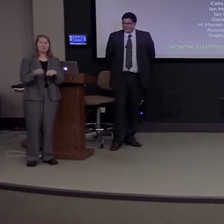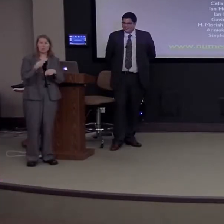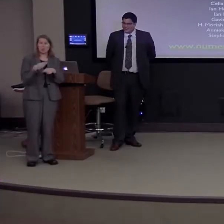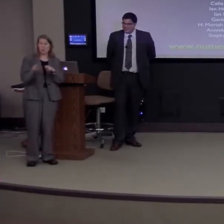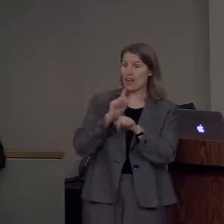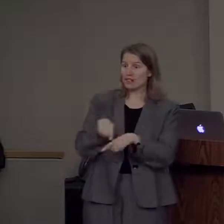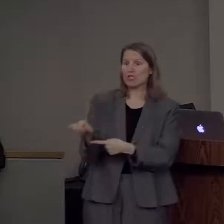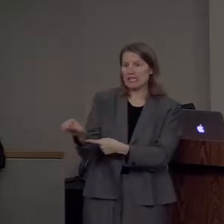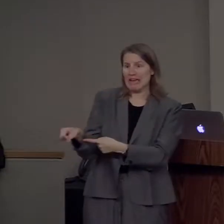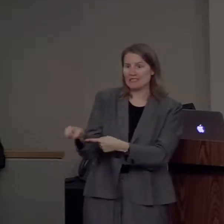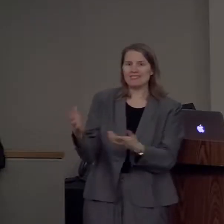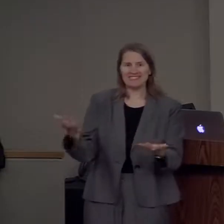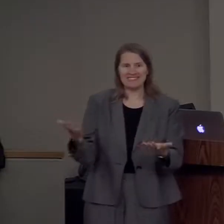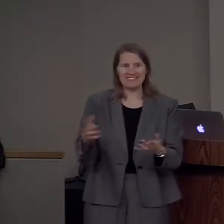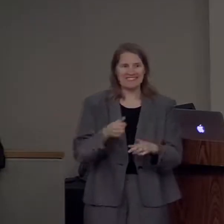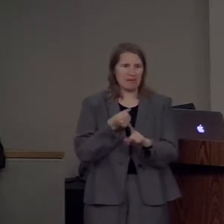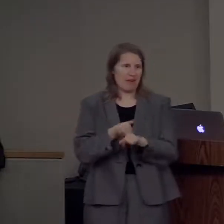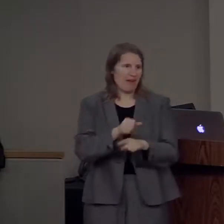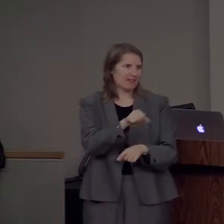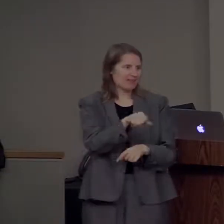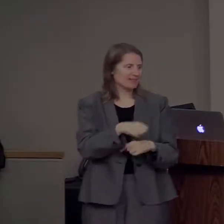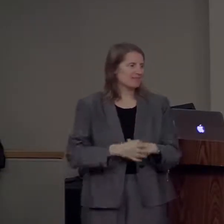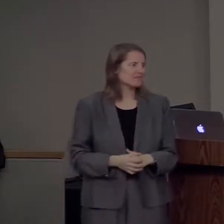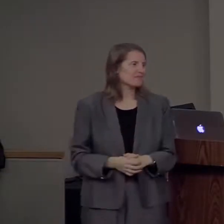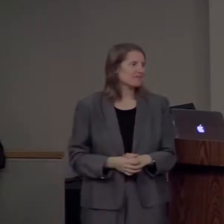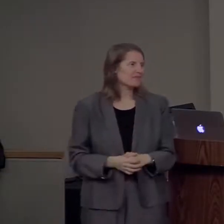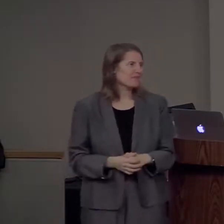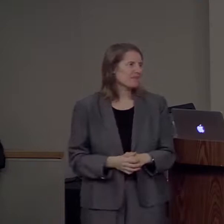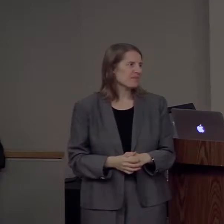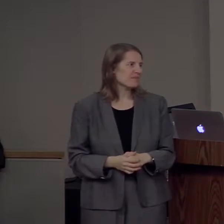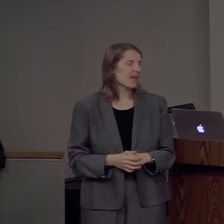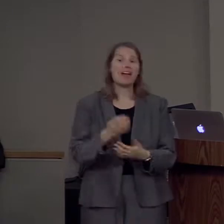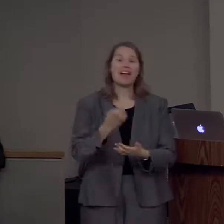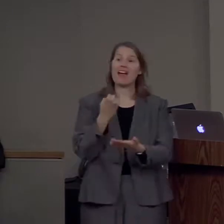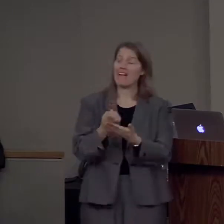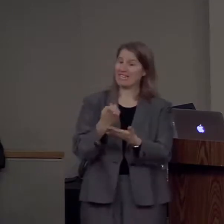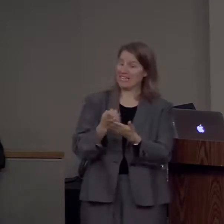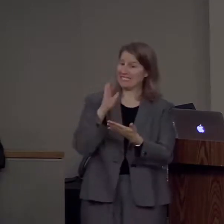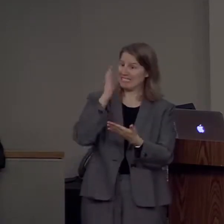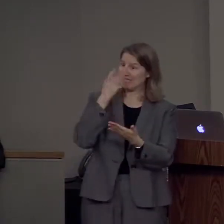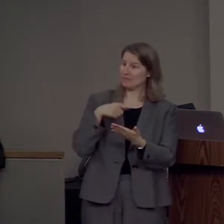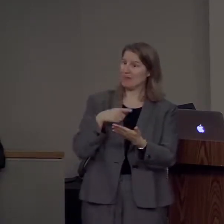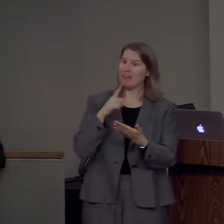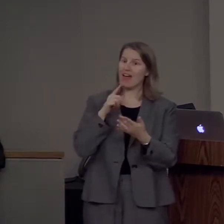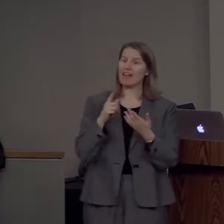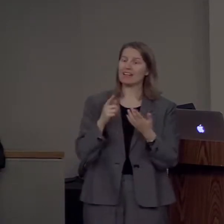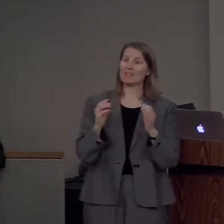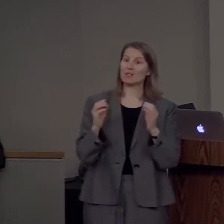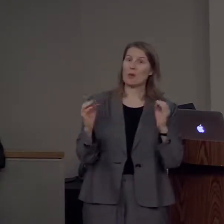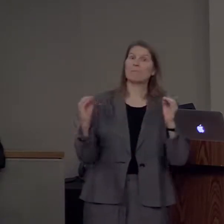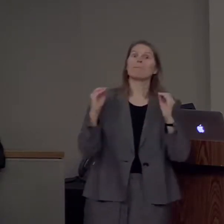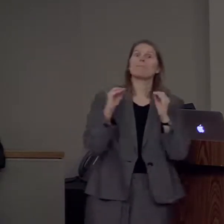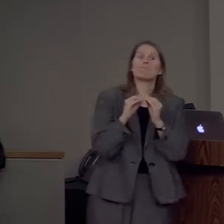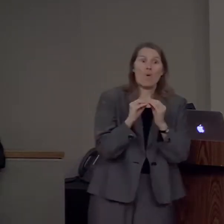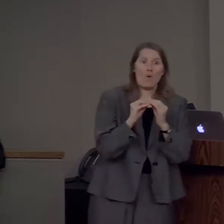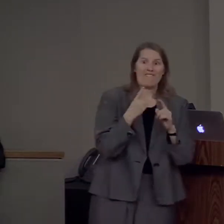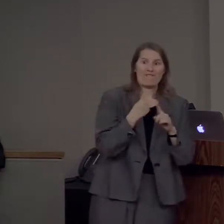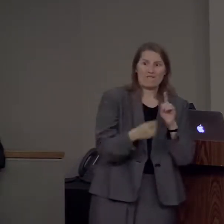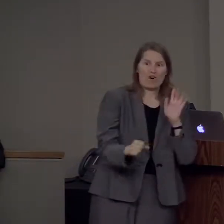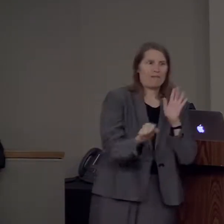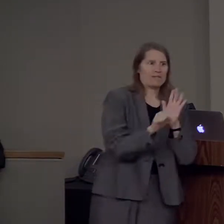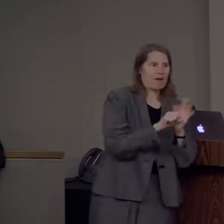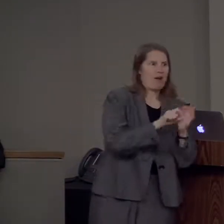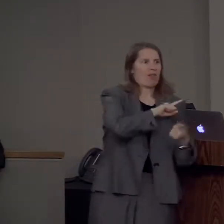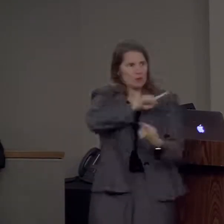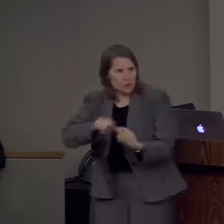it does. And there's actually evidence now that the direction goes more from symbolic